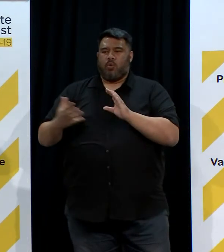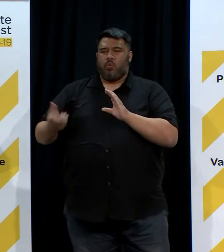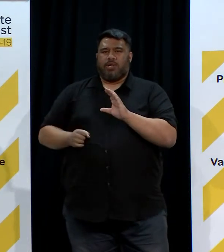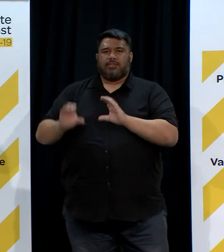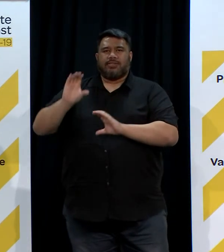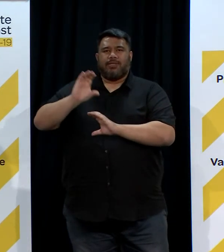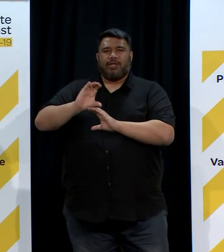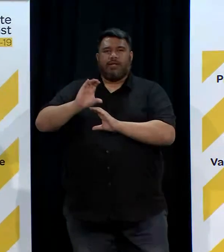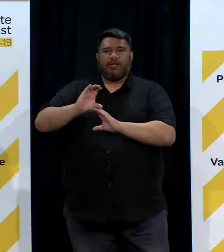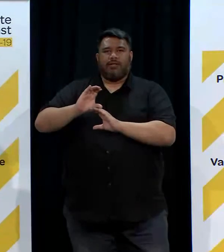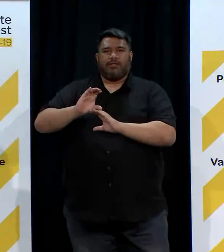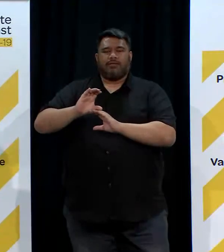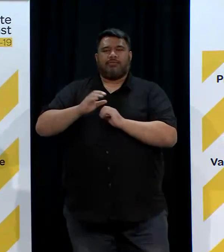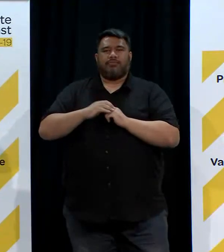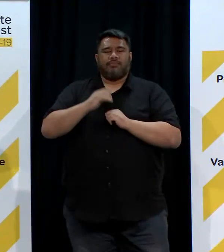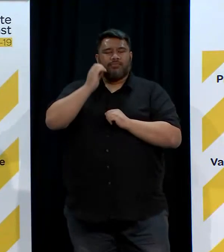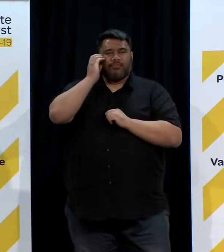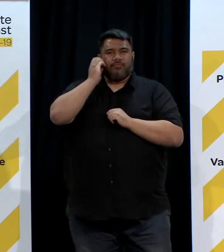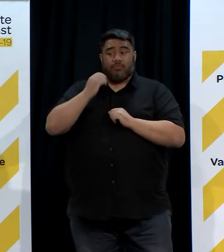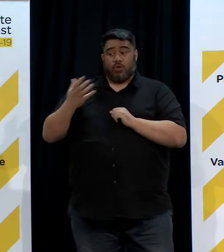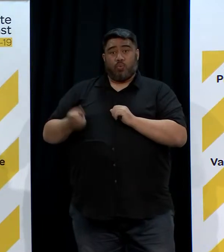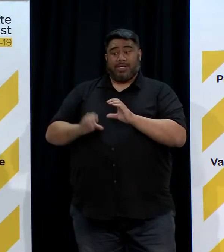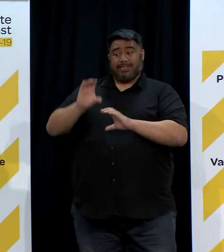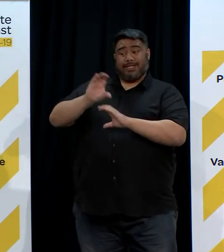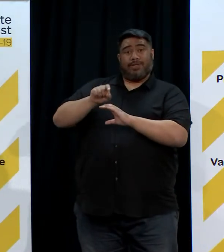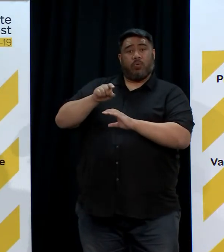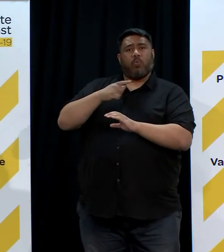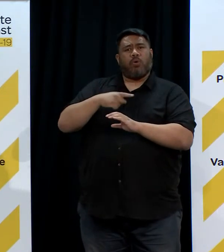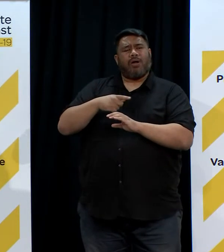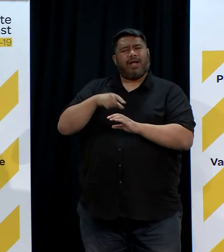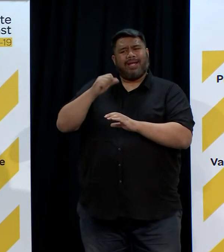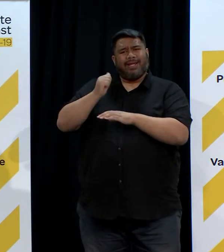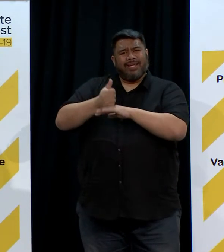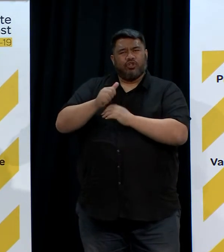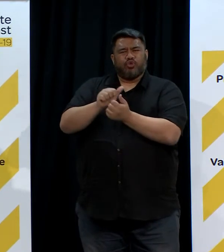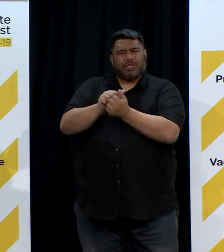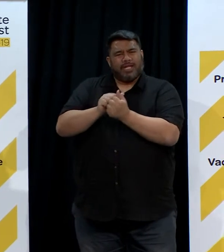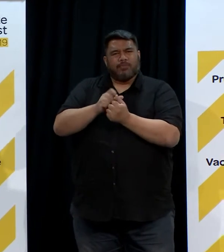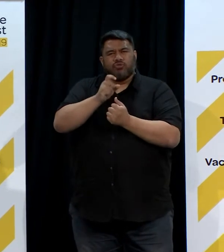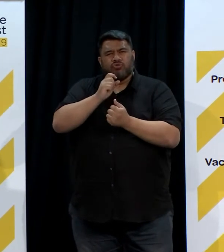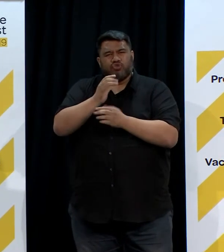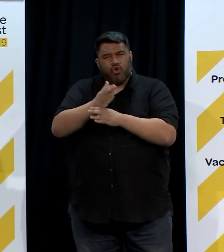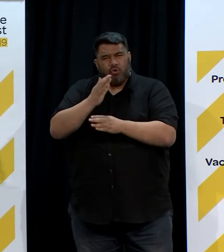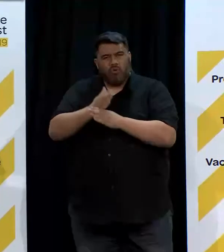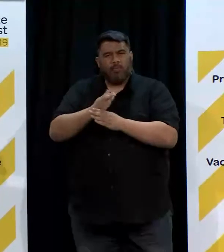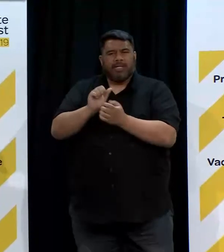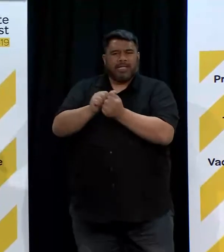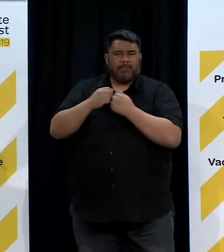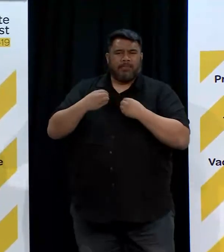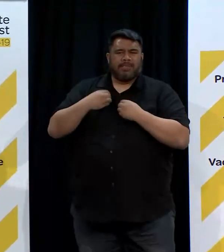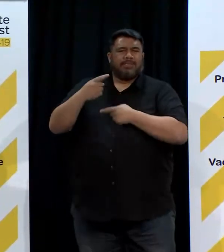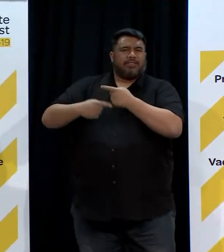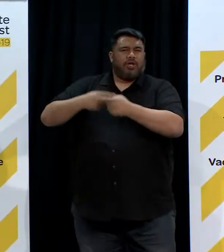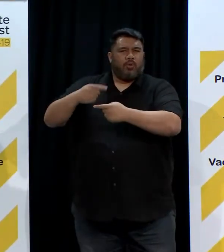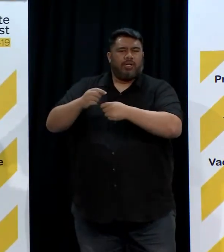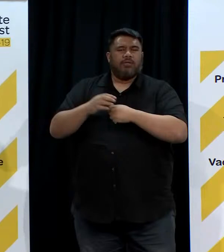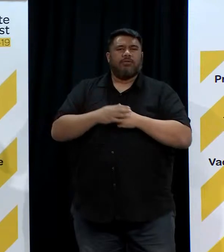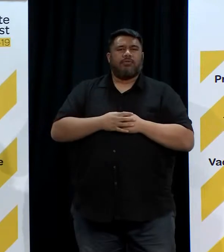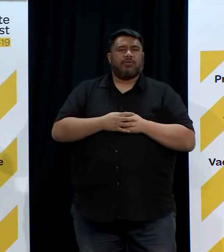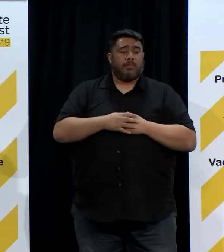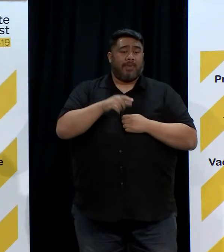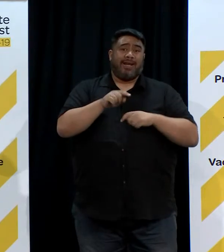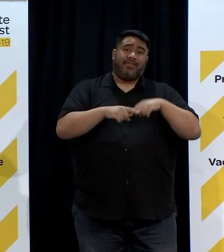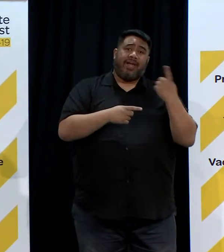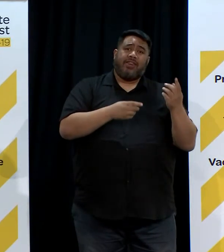about keeping that employer and employee relationship going. The thing about resurgent support is it can be spent by the business